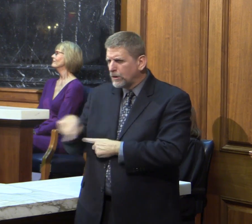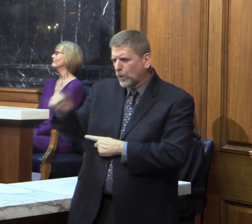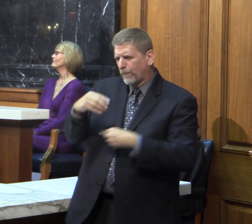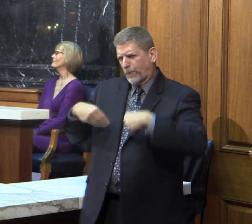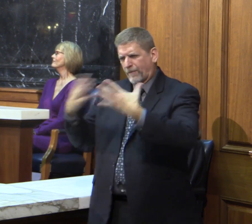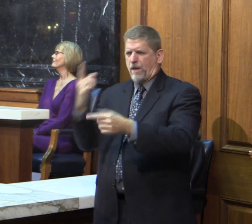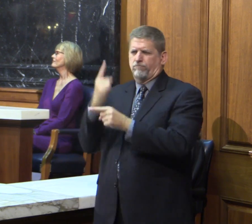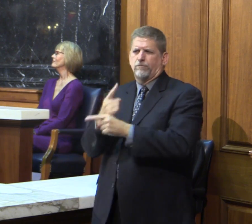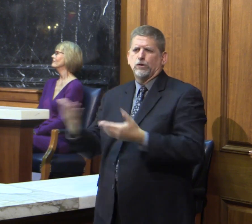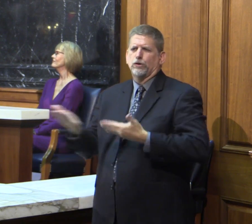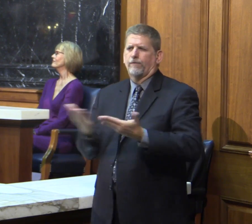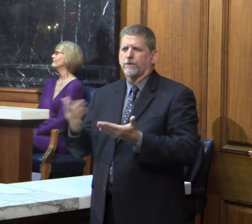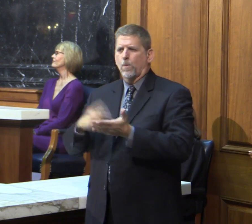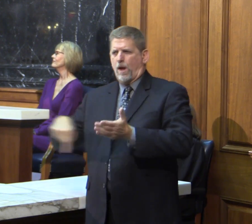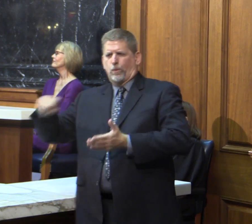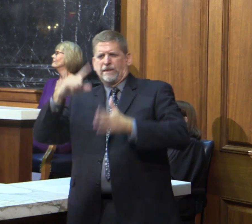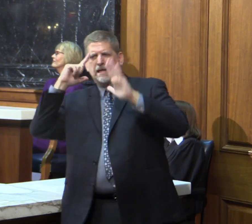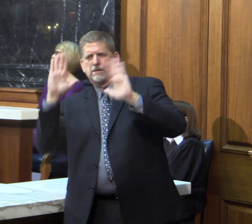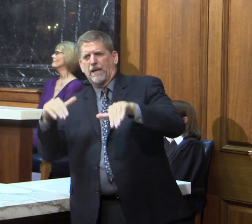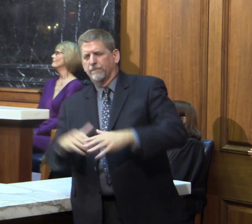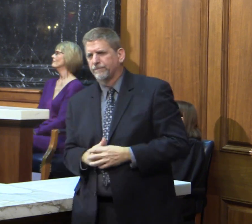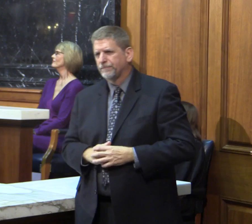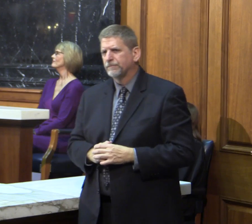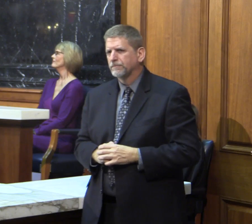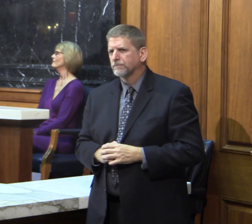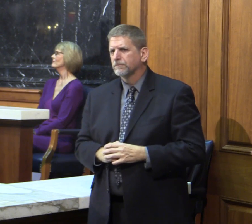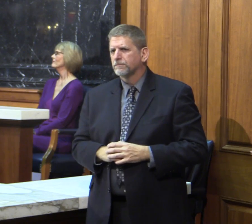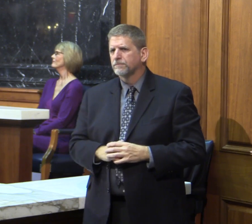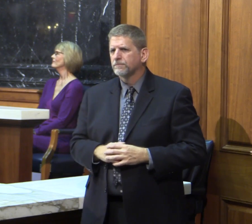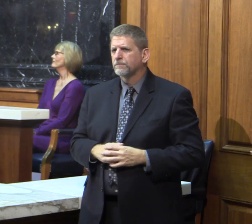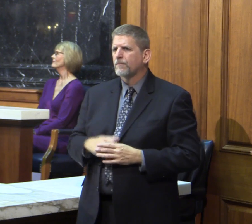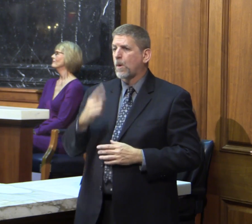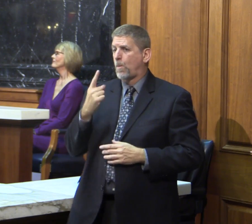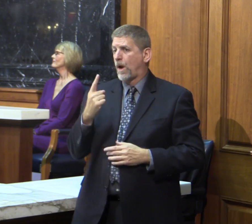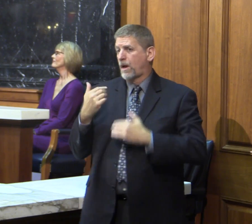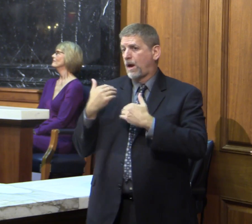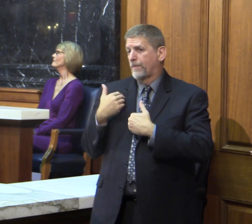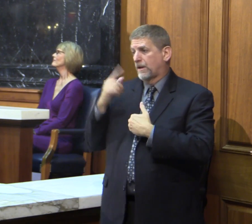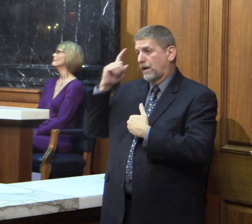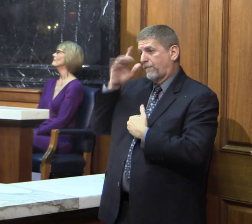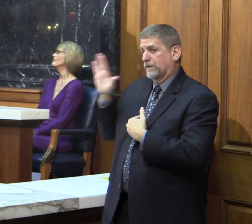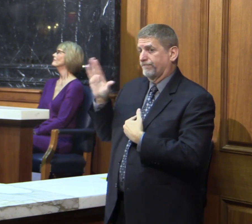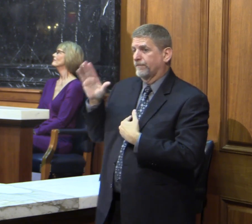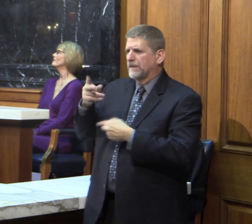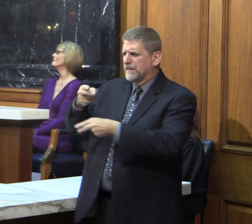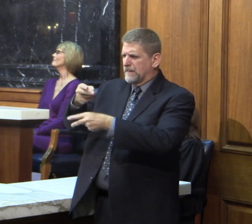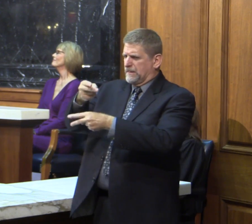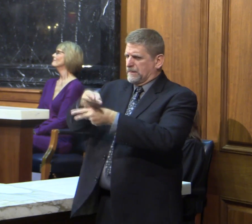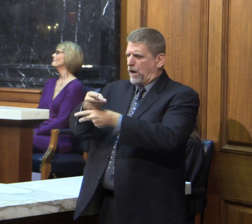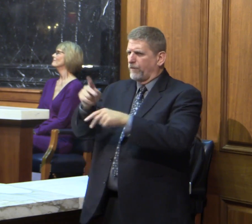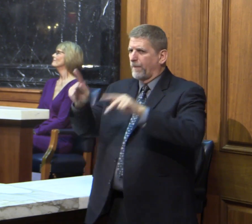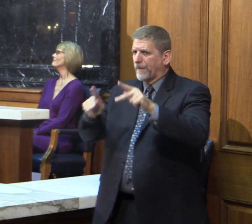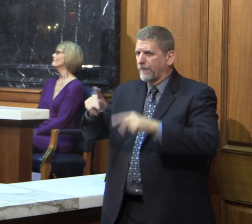expect and deserve. One fundamental obligation of government is to take care of those who serve